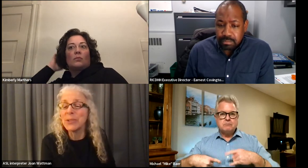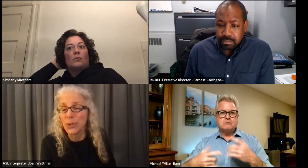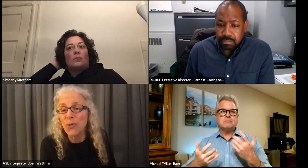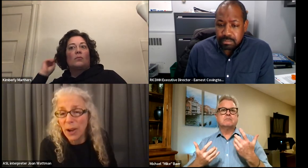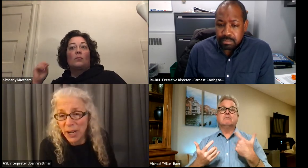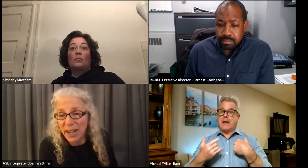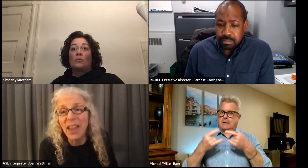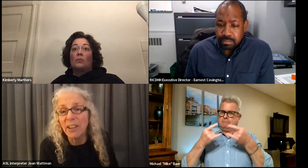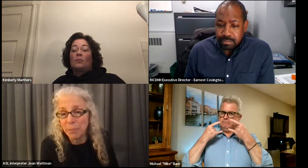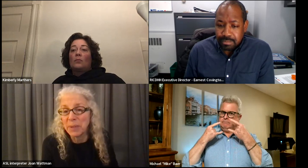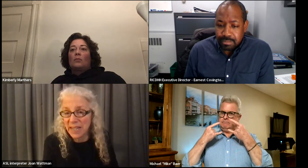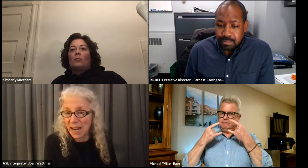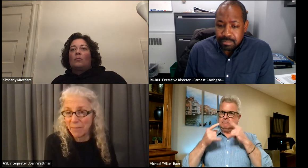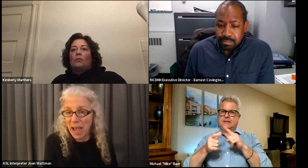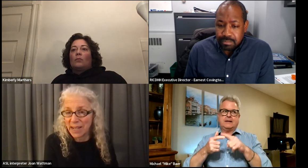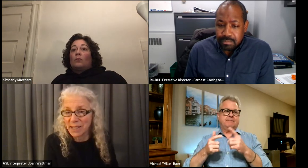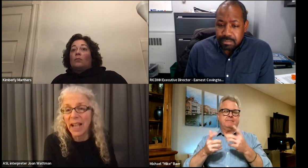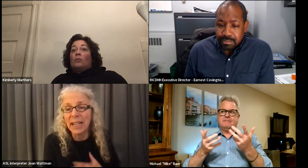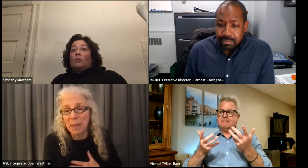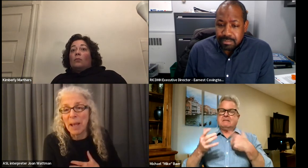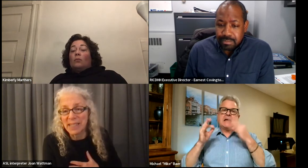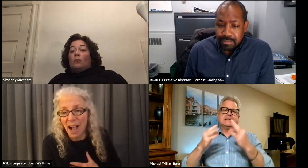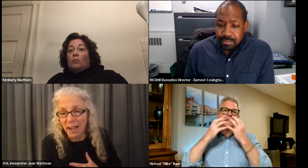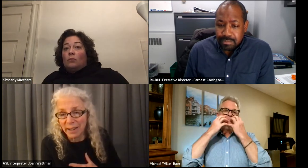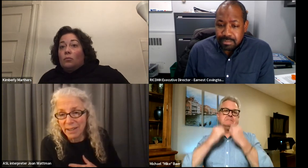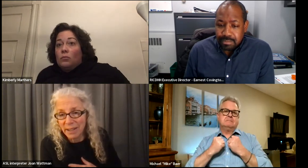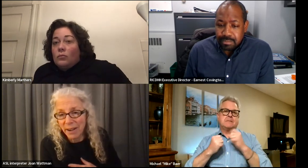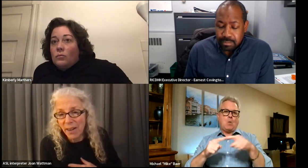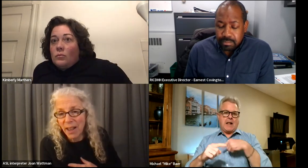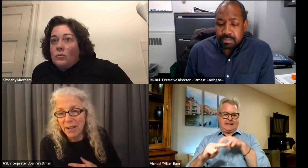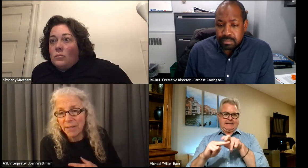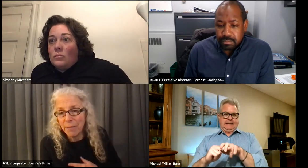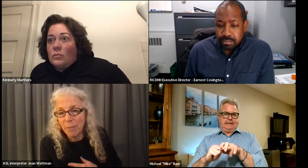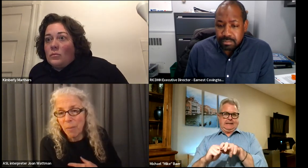and the place was crowded and a lot of people did not have masks. I kept my mask on.